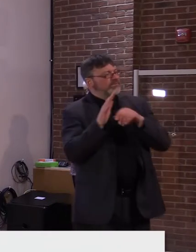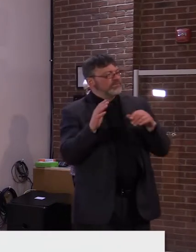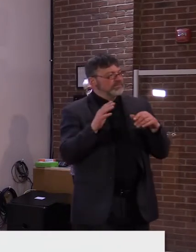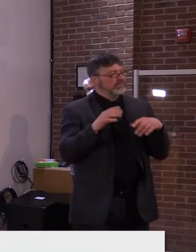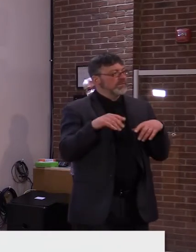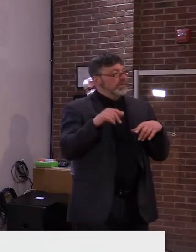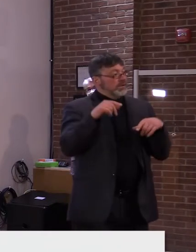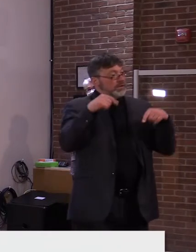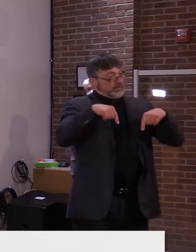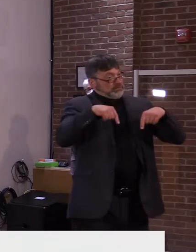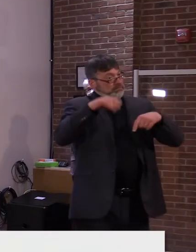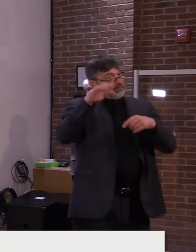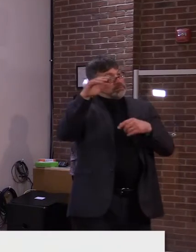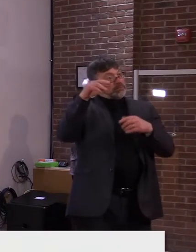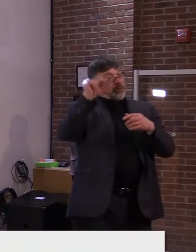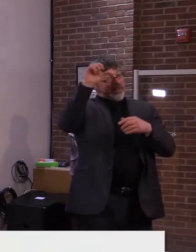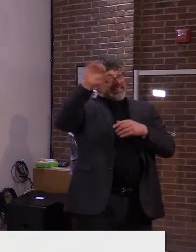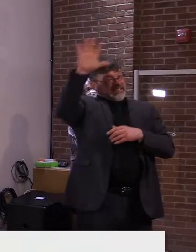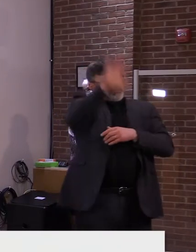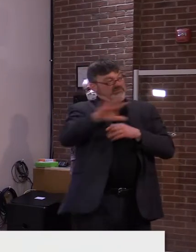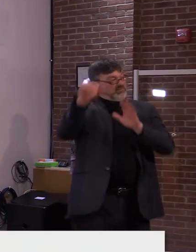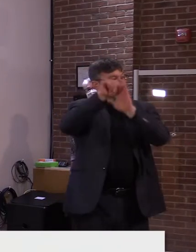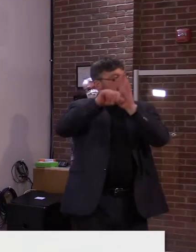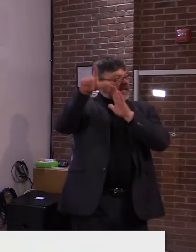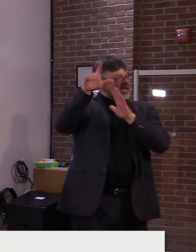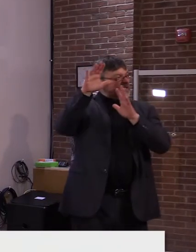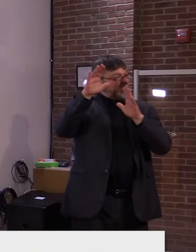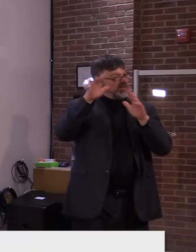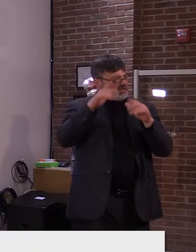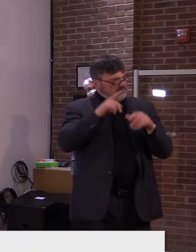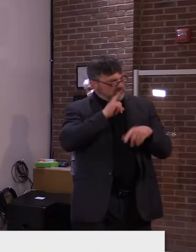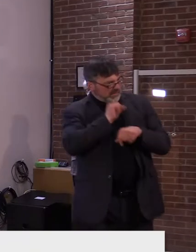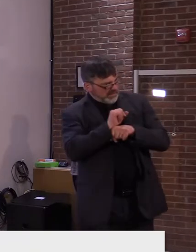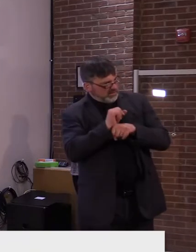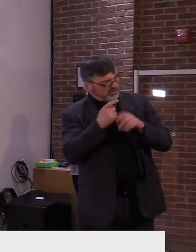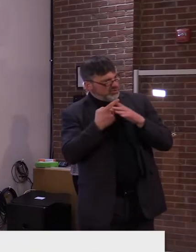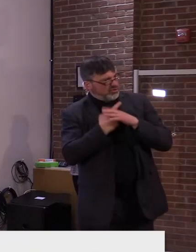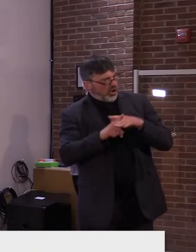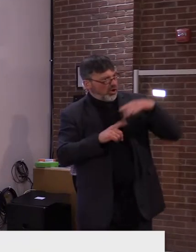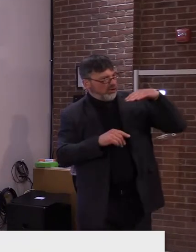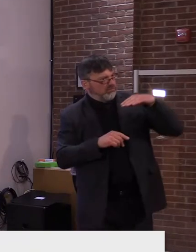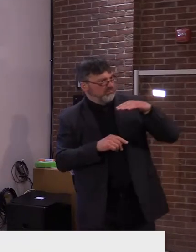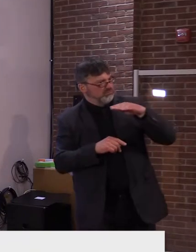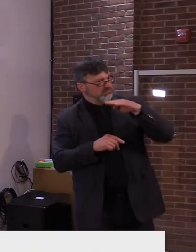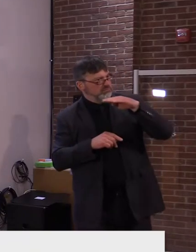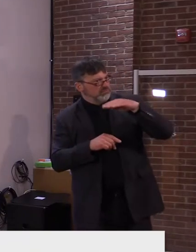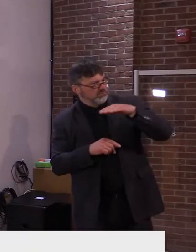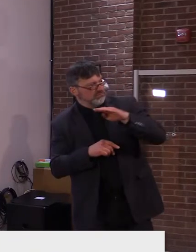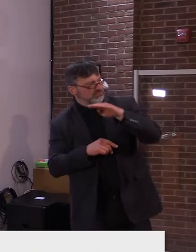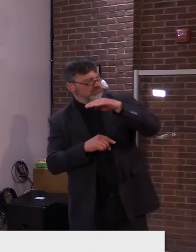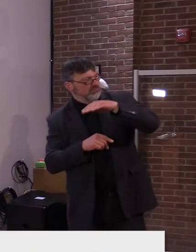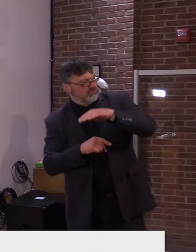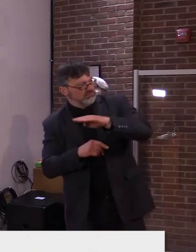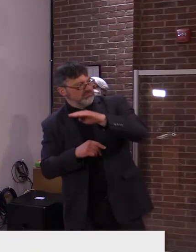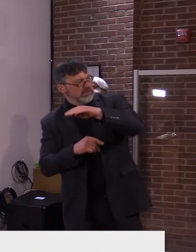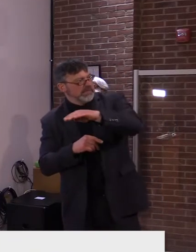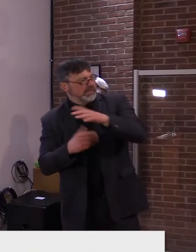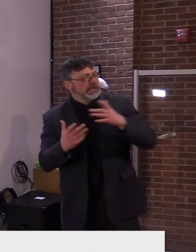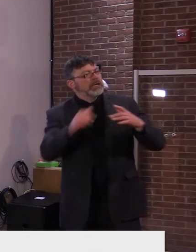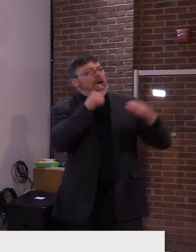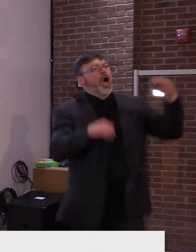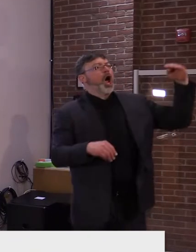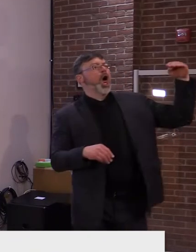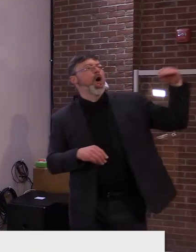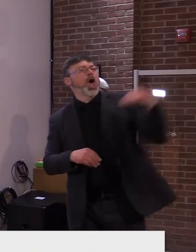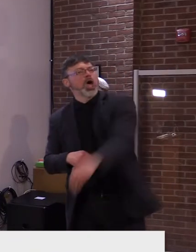the map of the Northeast in having the least impact of that in terms of numbers of active new cases compared to the